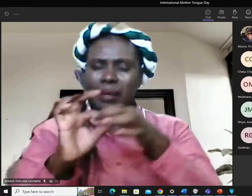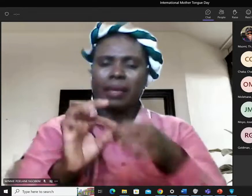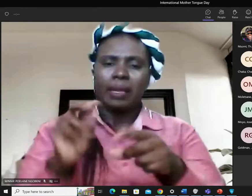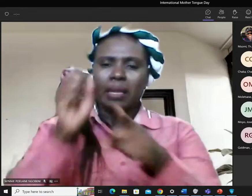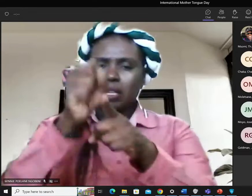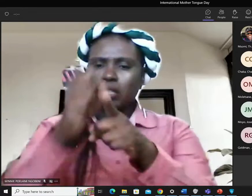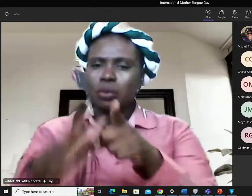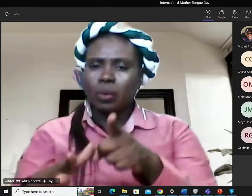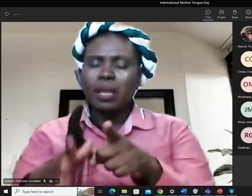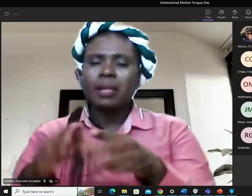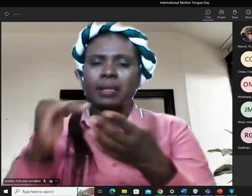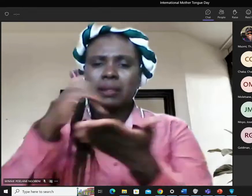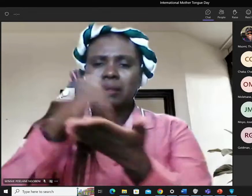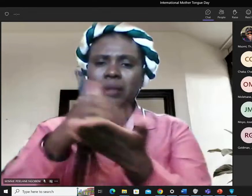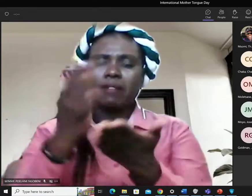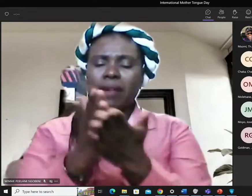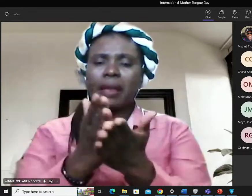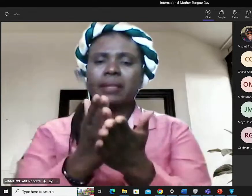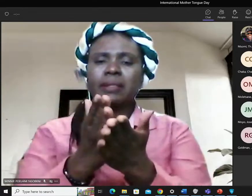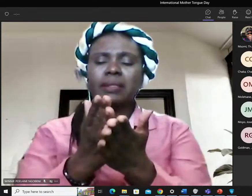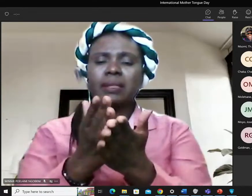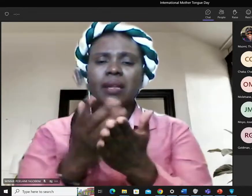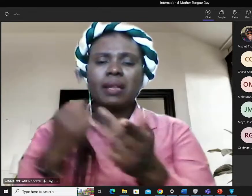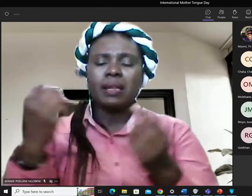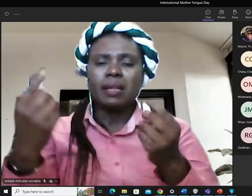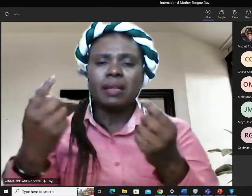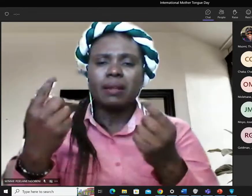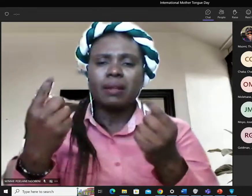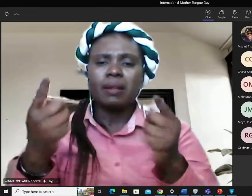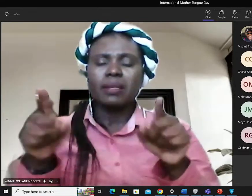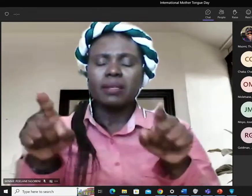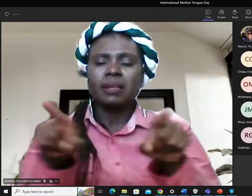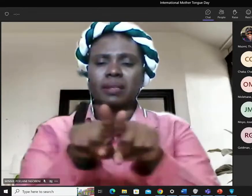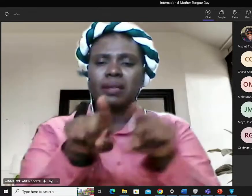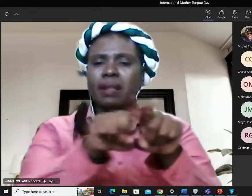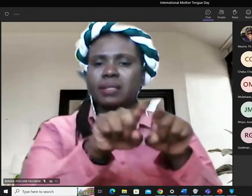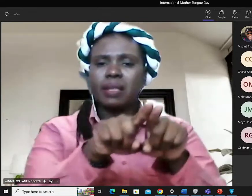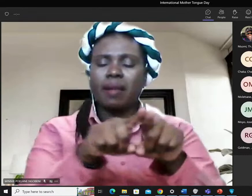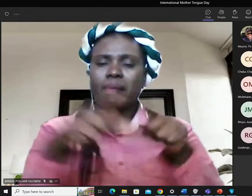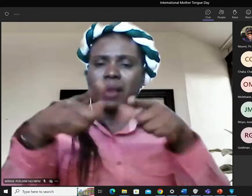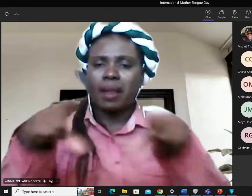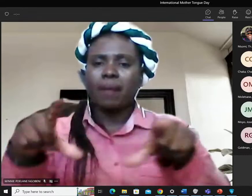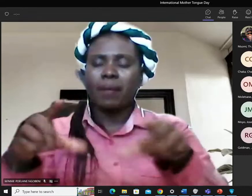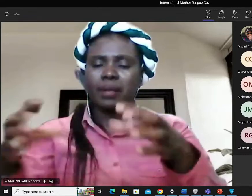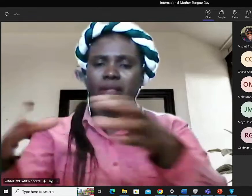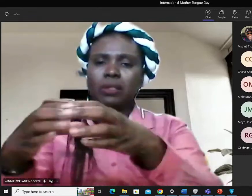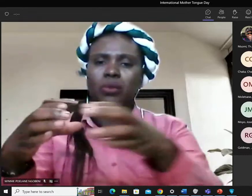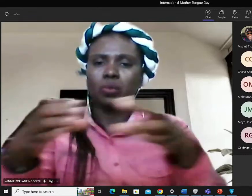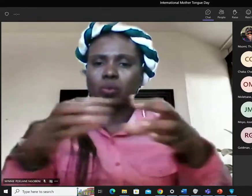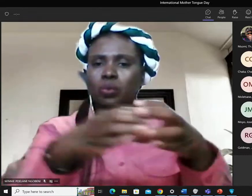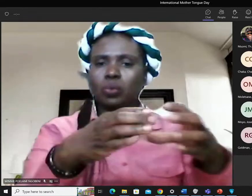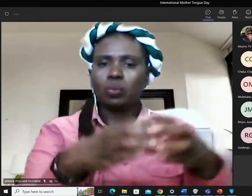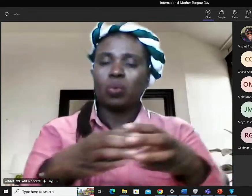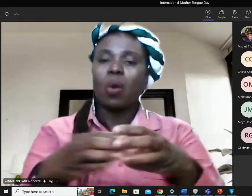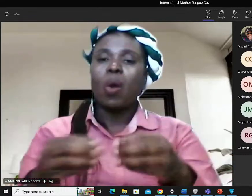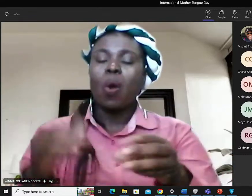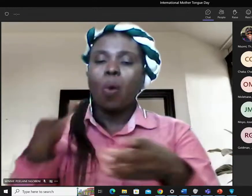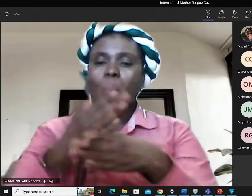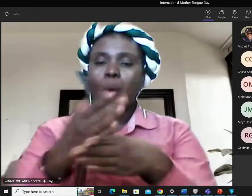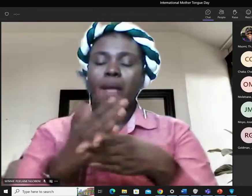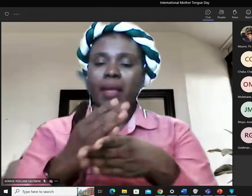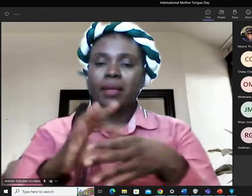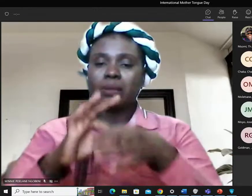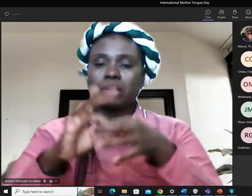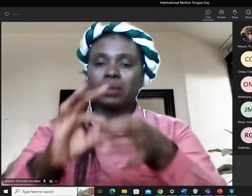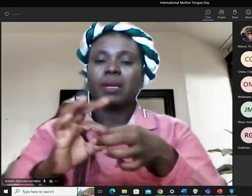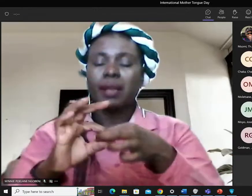actually divide them in such a way that different language groups are working together. But we need to